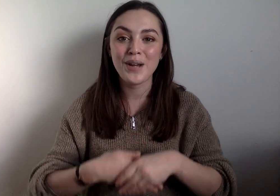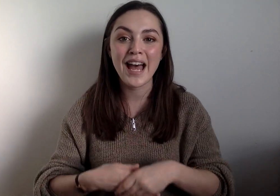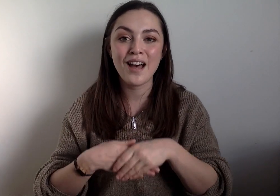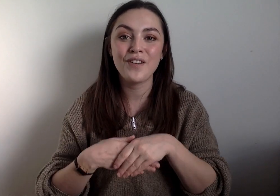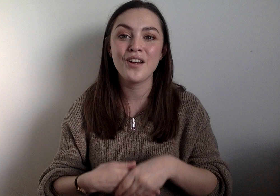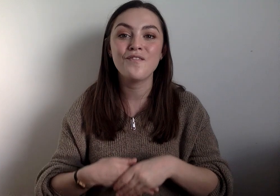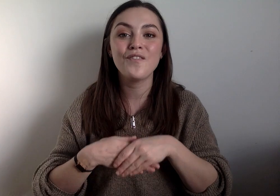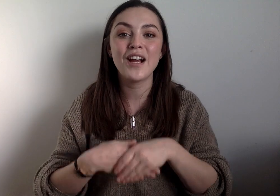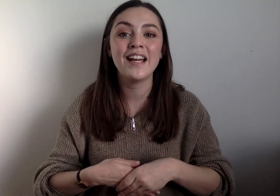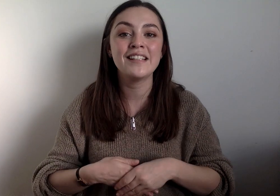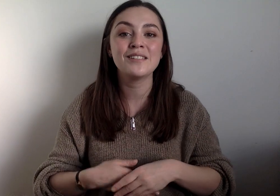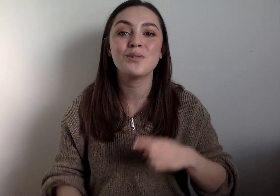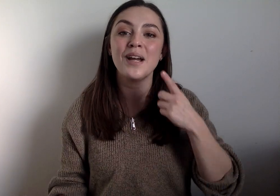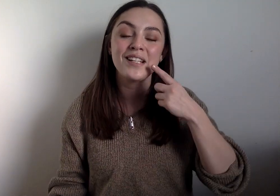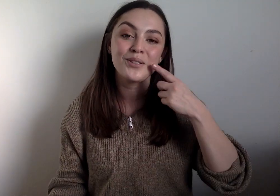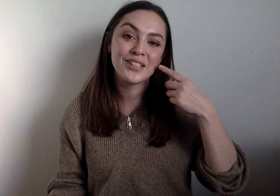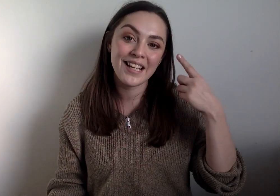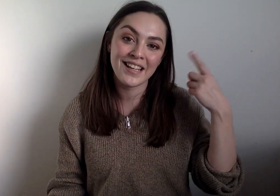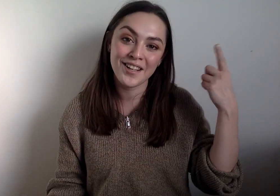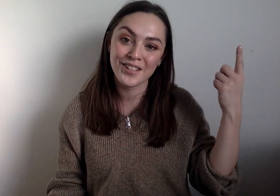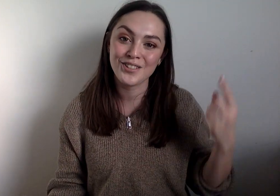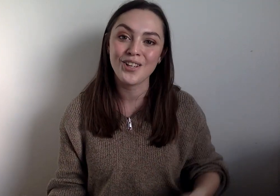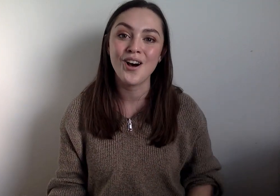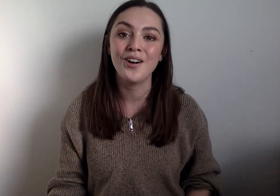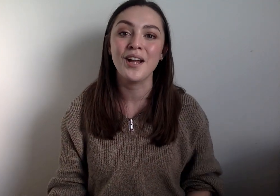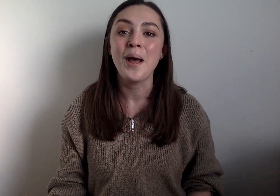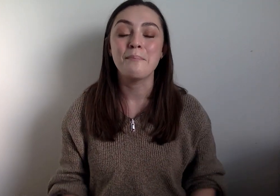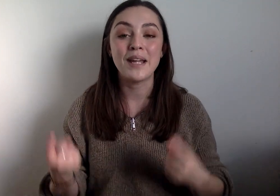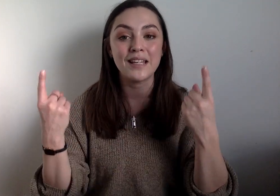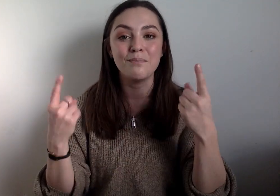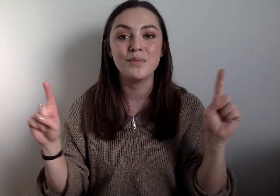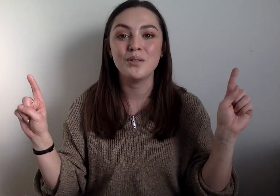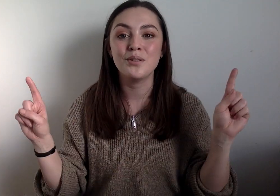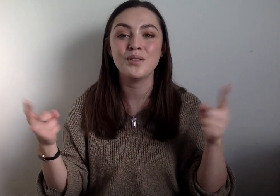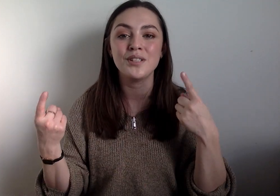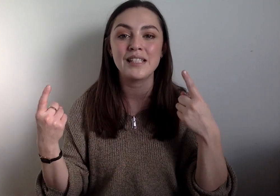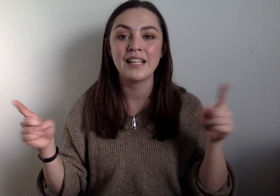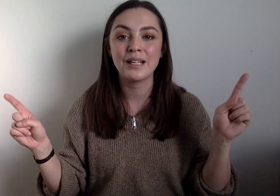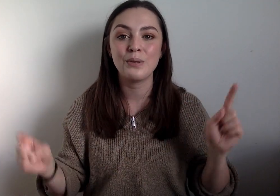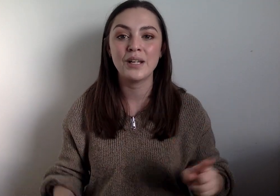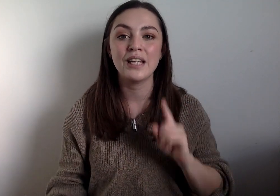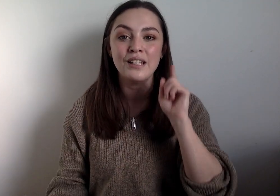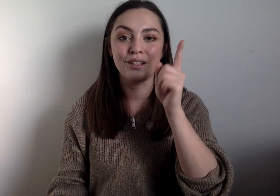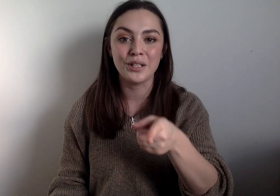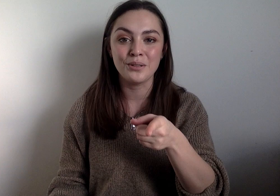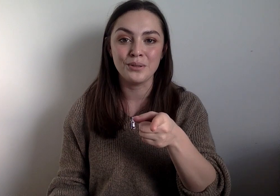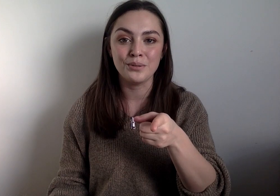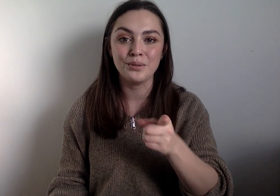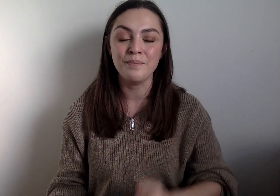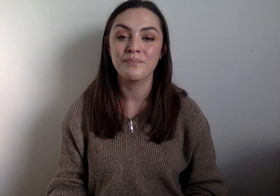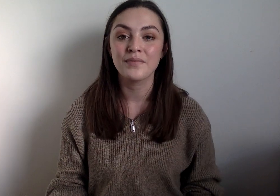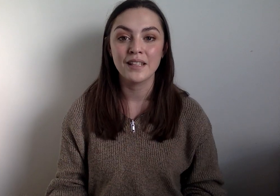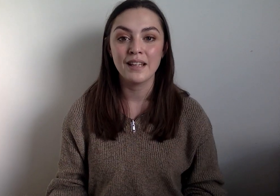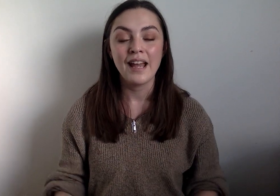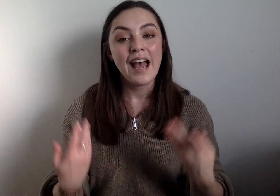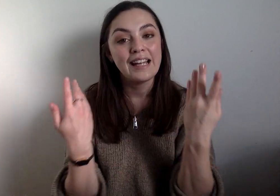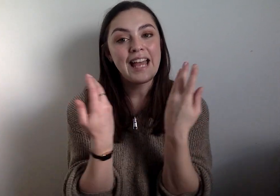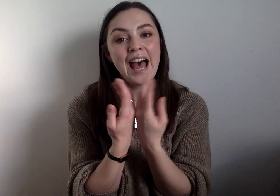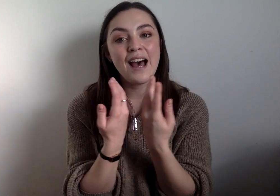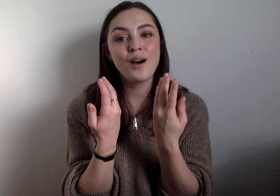have a friend when you sing a song making music with you. And how